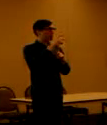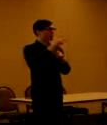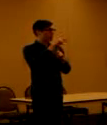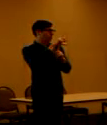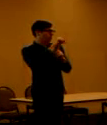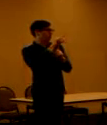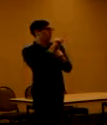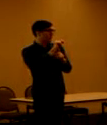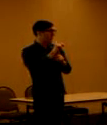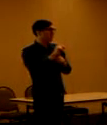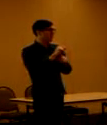exploit.